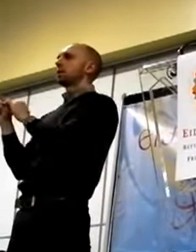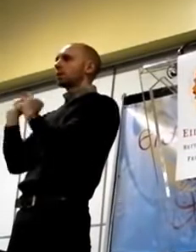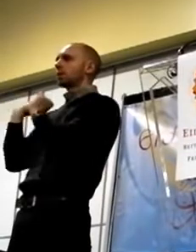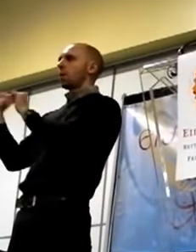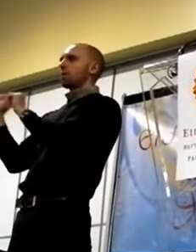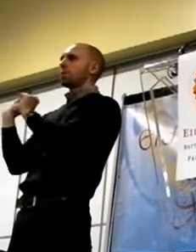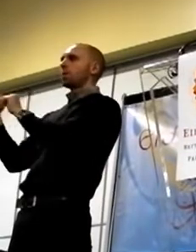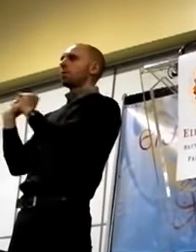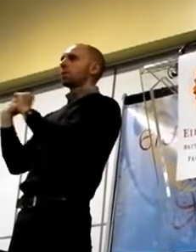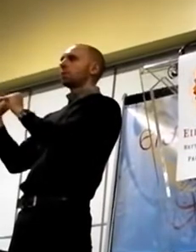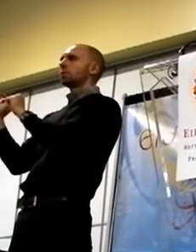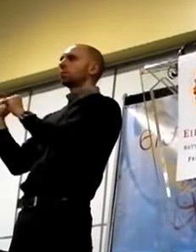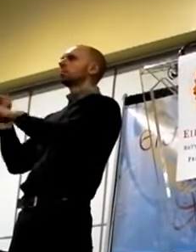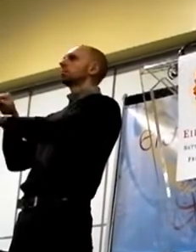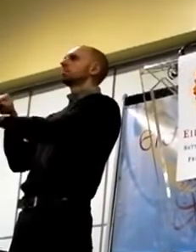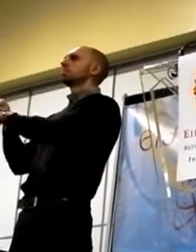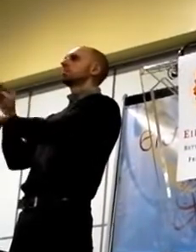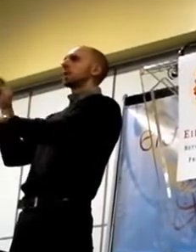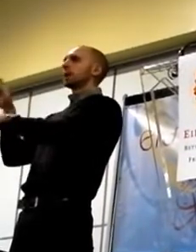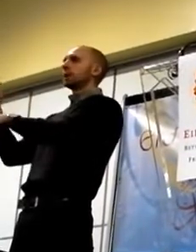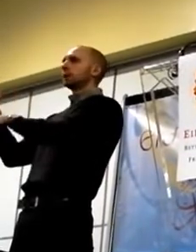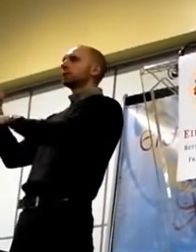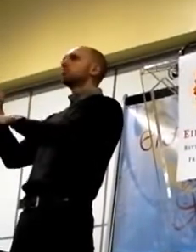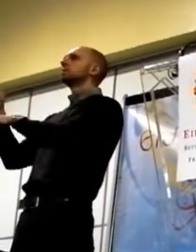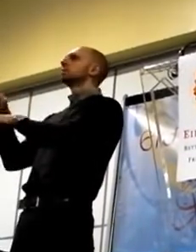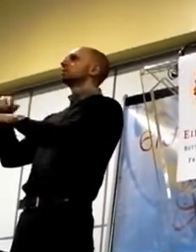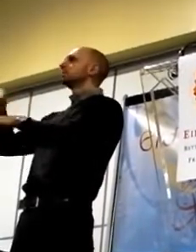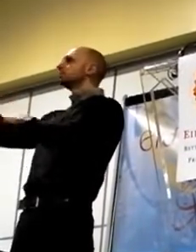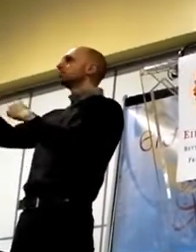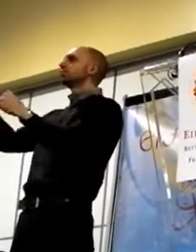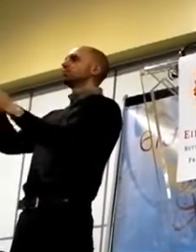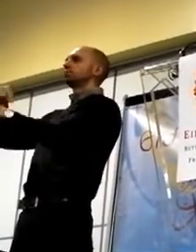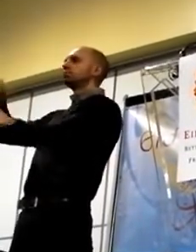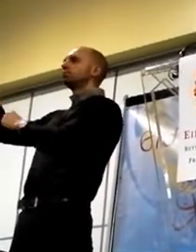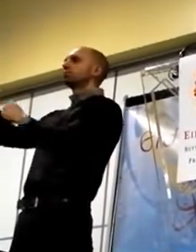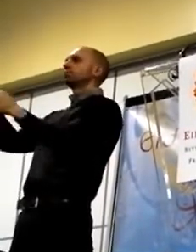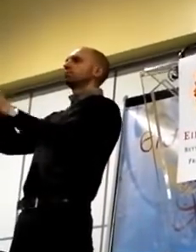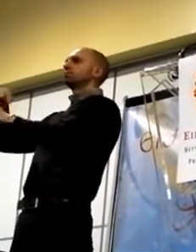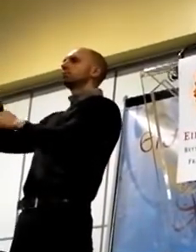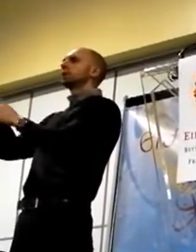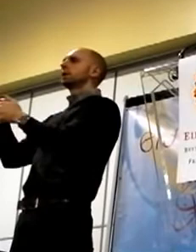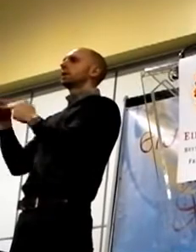rights that signifies the importance of this event.